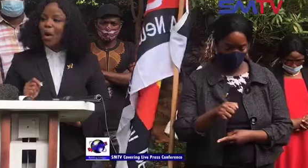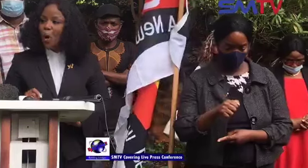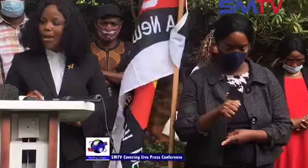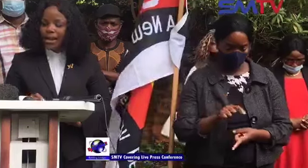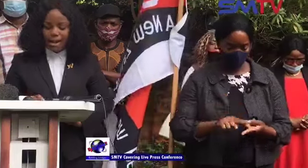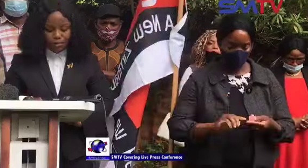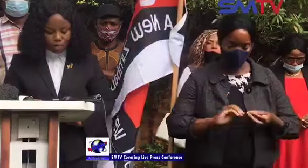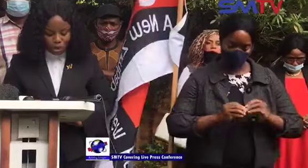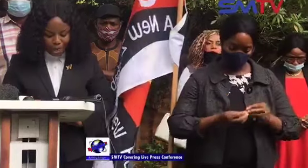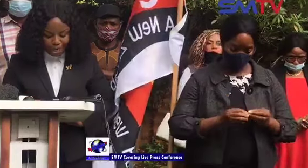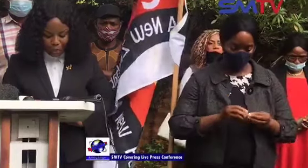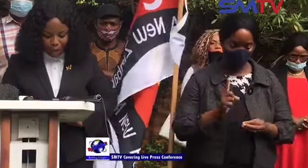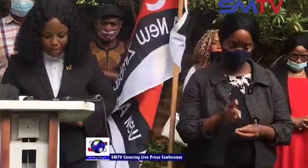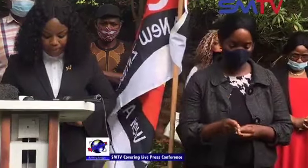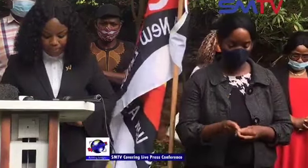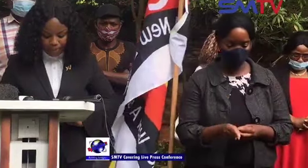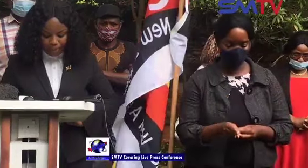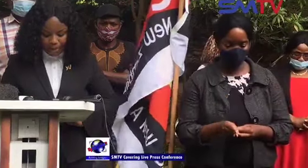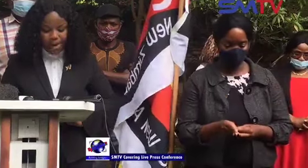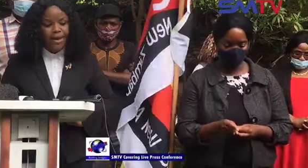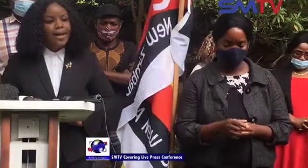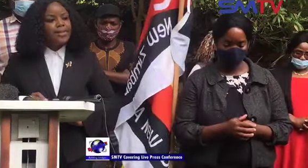and Tawanda Muchehiwa.